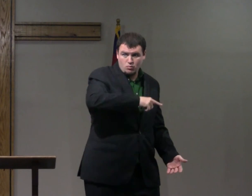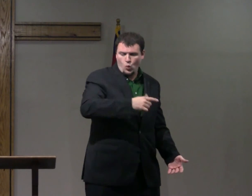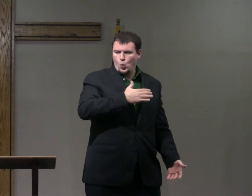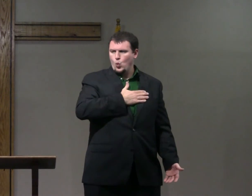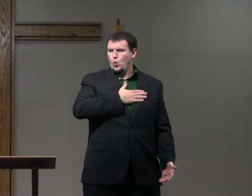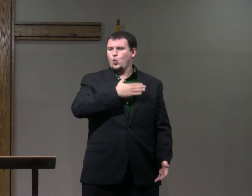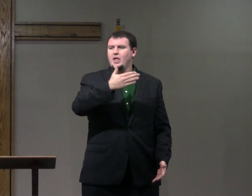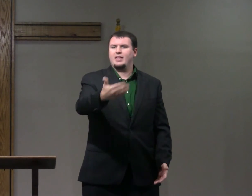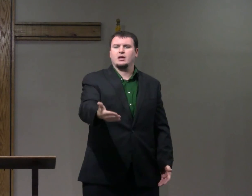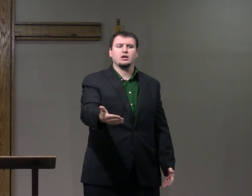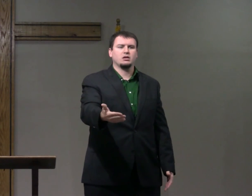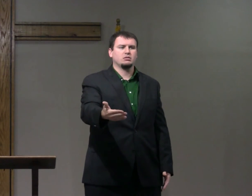Let me ask you.